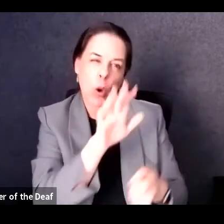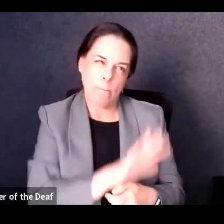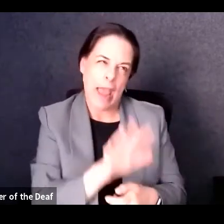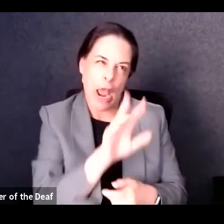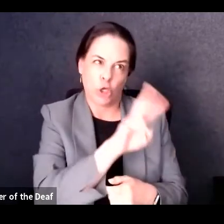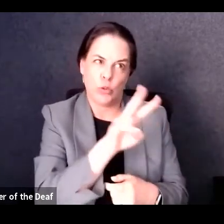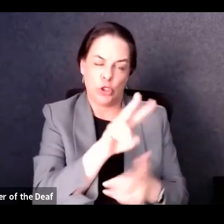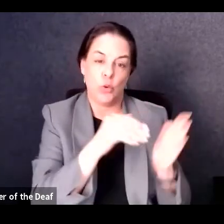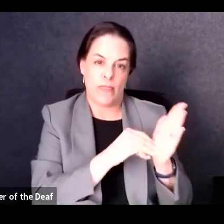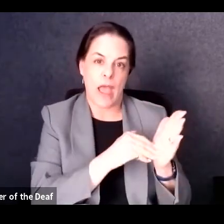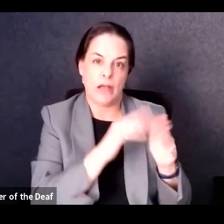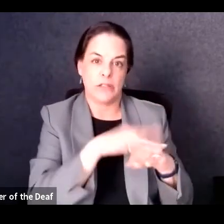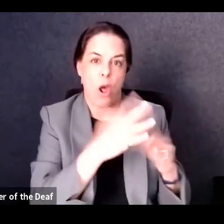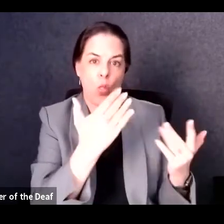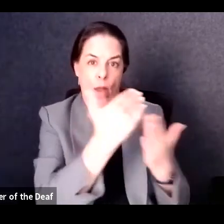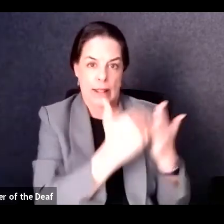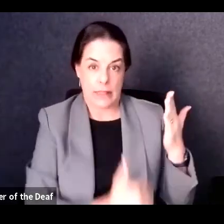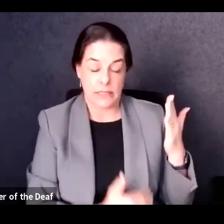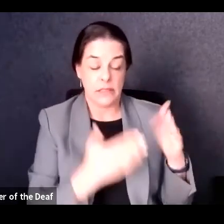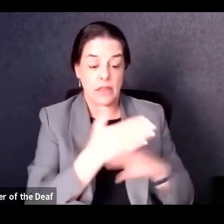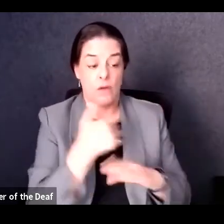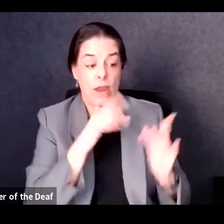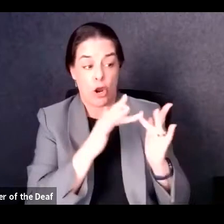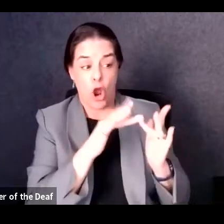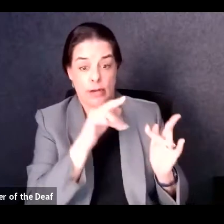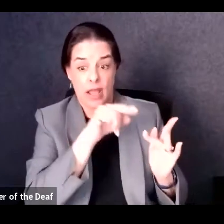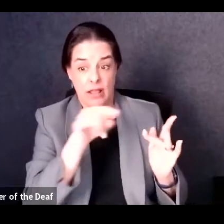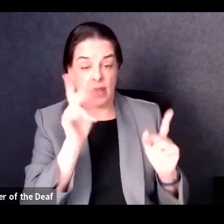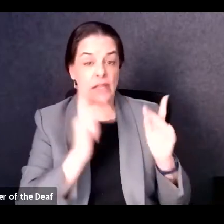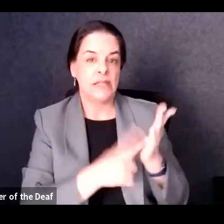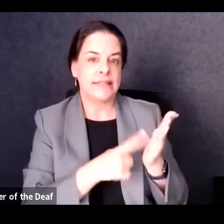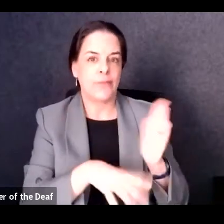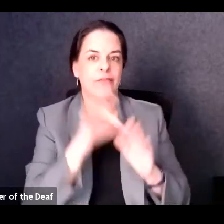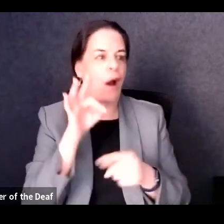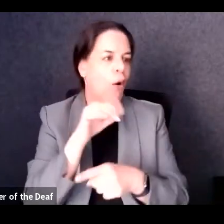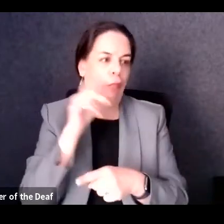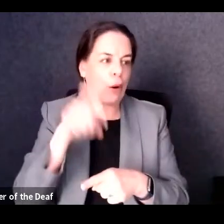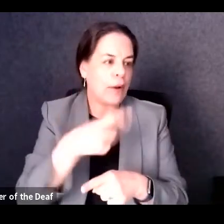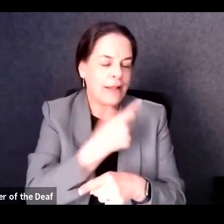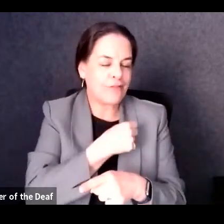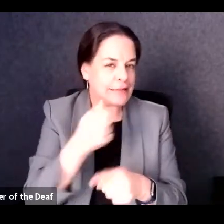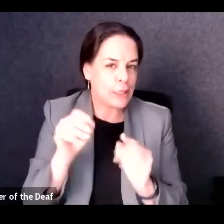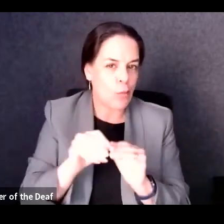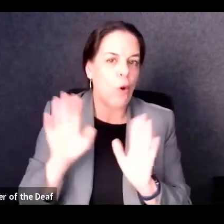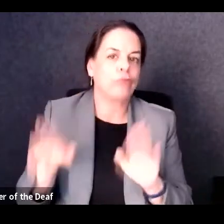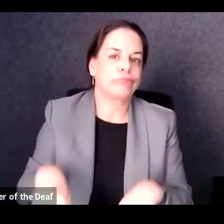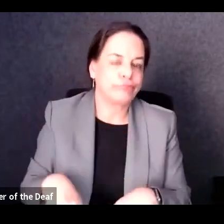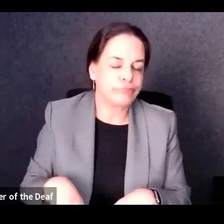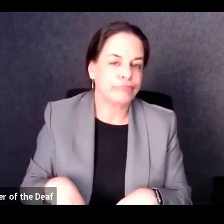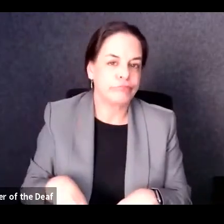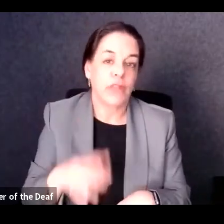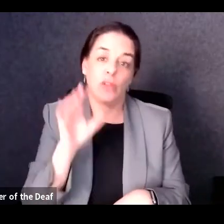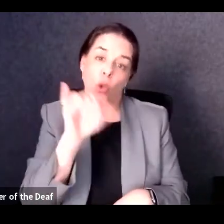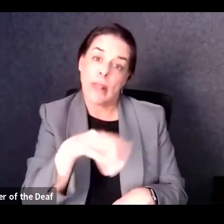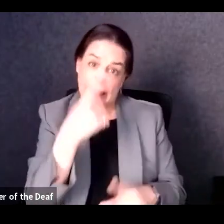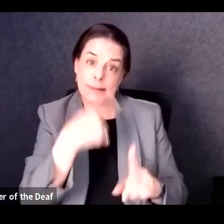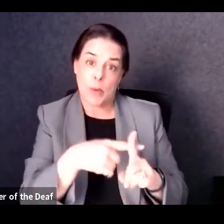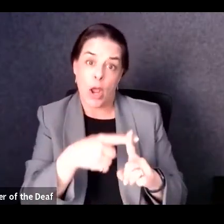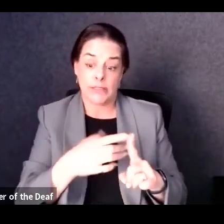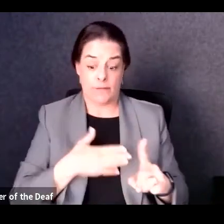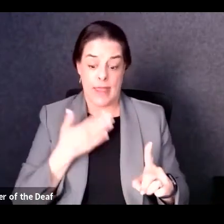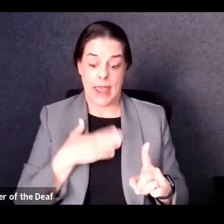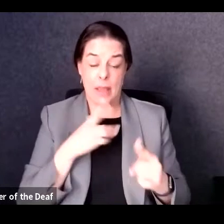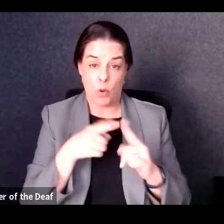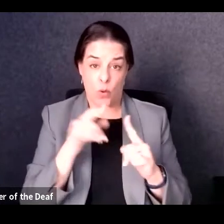is the number, but once we reach out to those folks, sometimes we learn that they don't need vaccine anymore. So that's encouraging. We're happy when